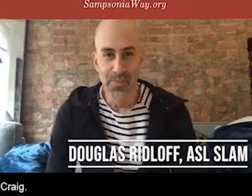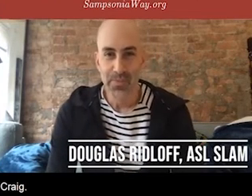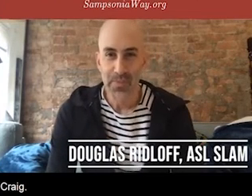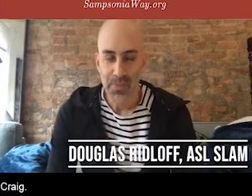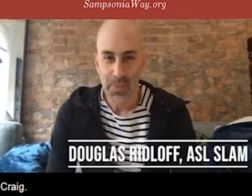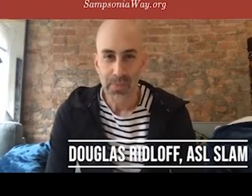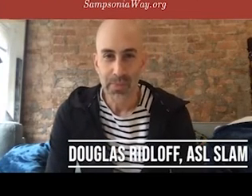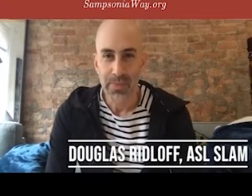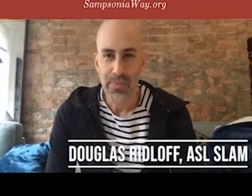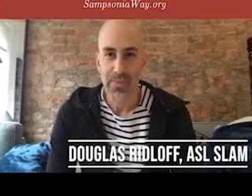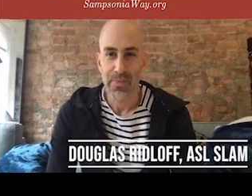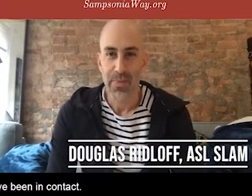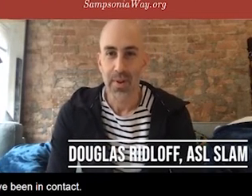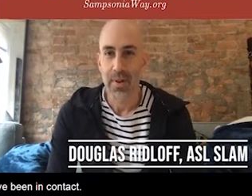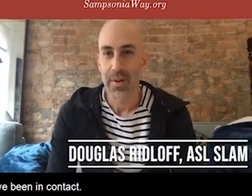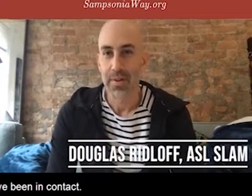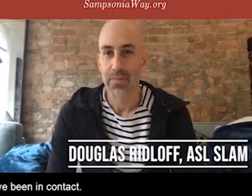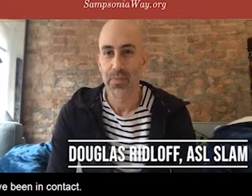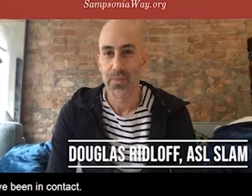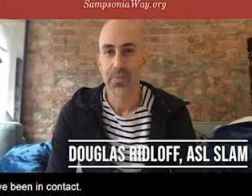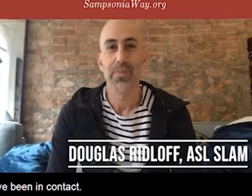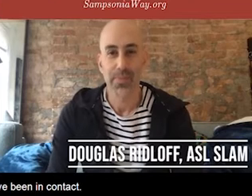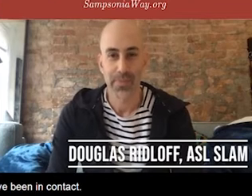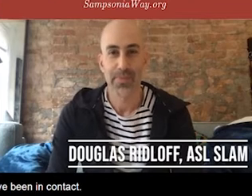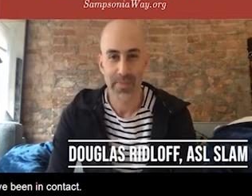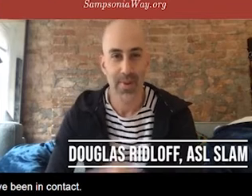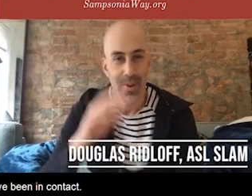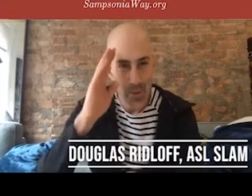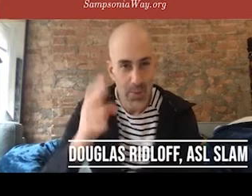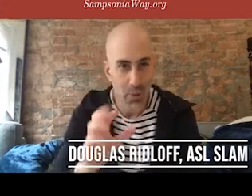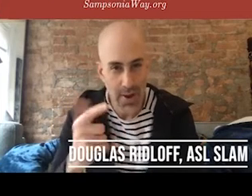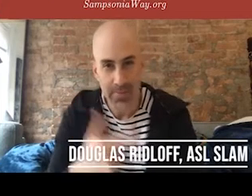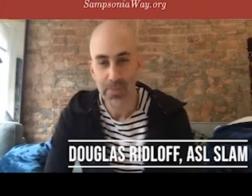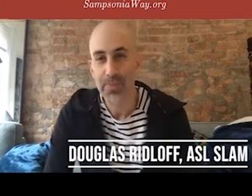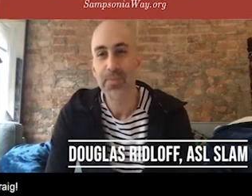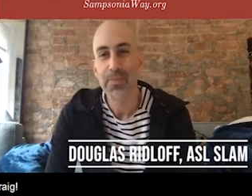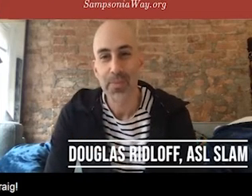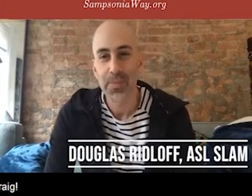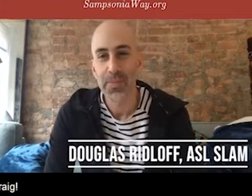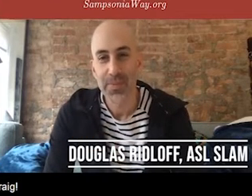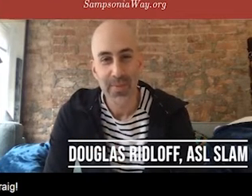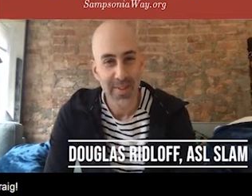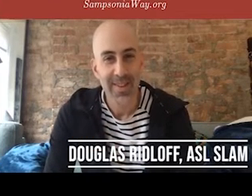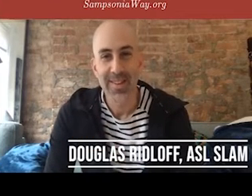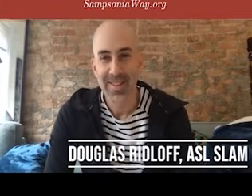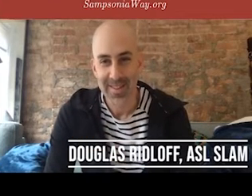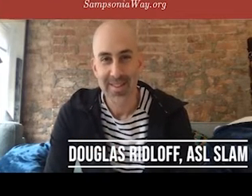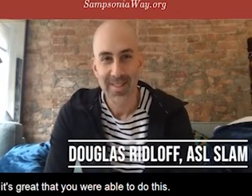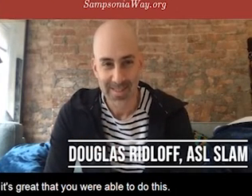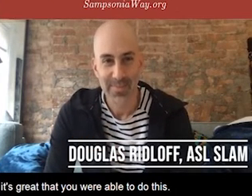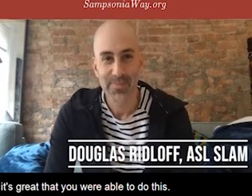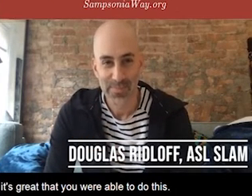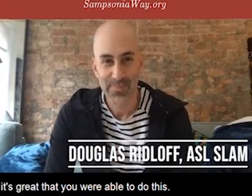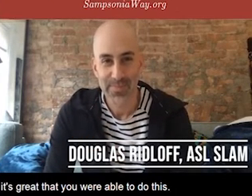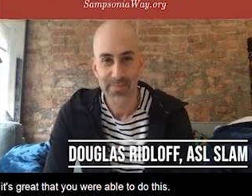So I'm Craig. Of course, like, we've been in contact. Hi, Craig.